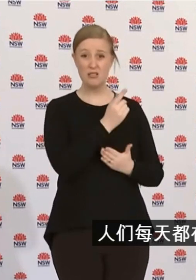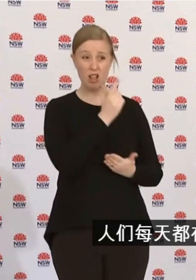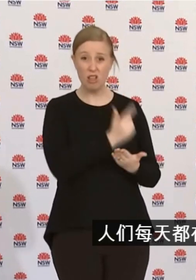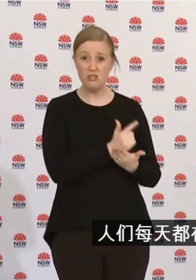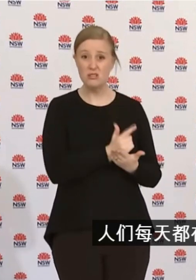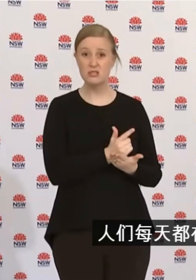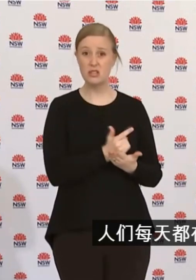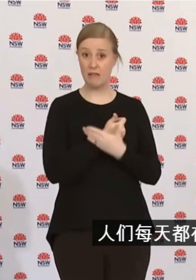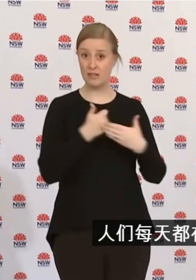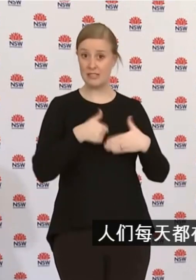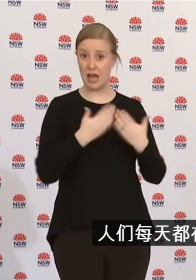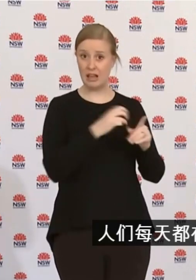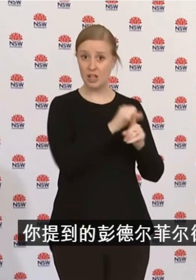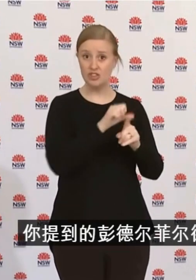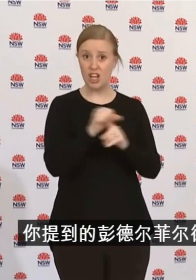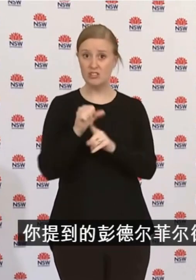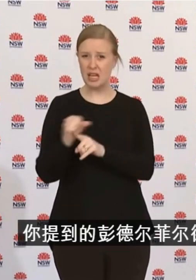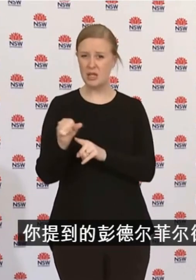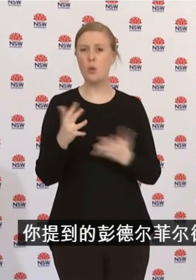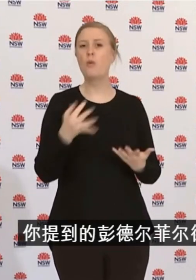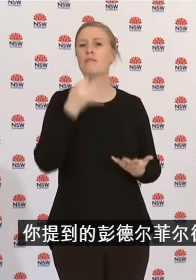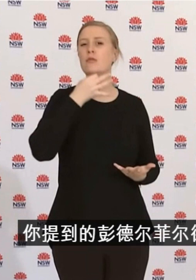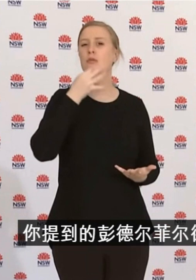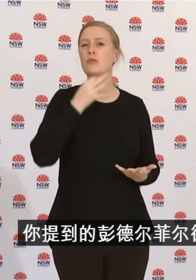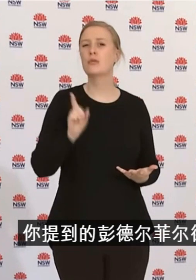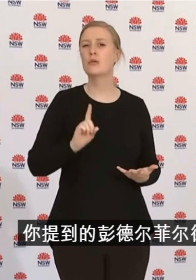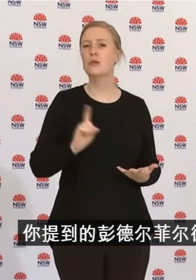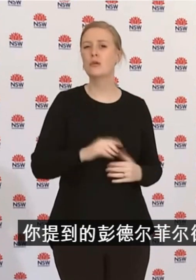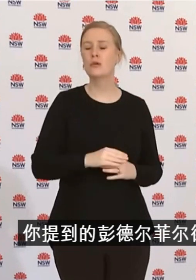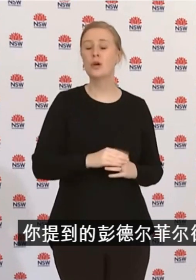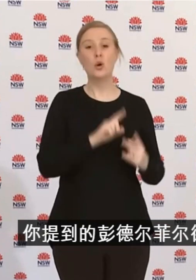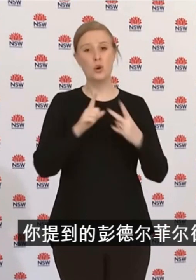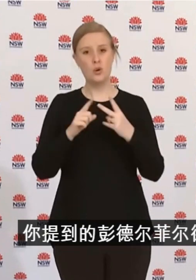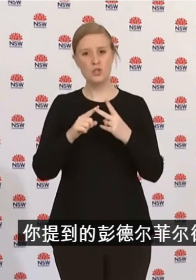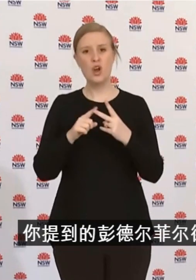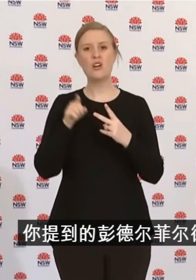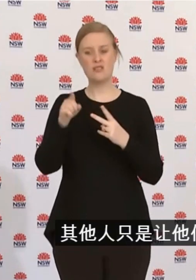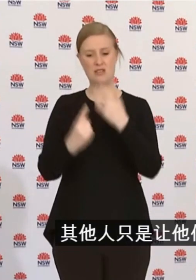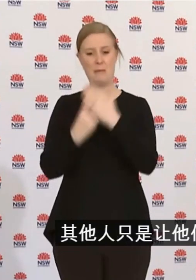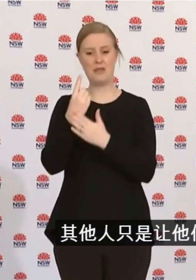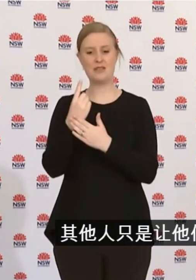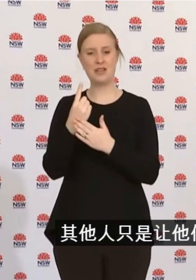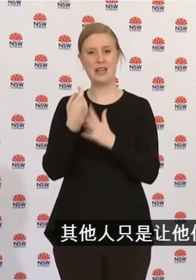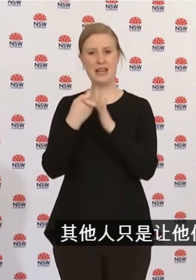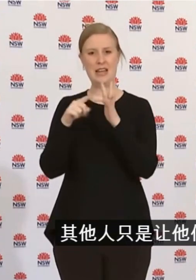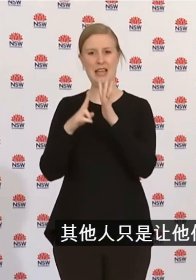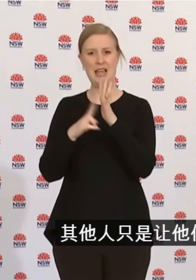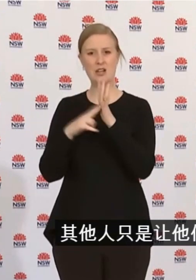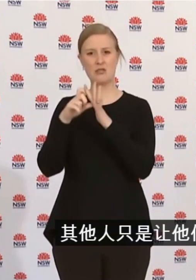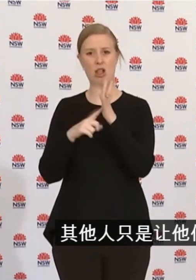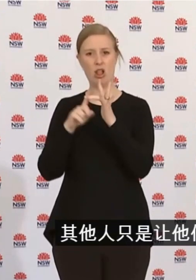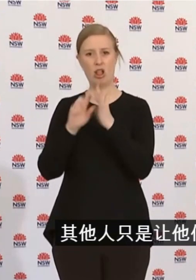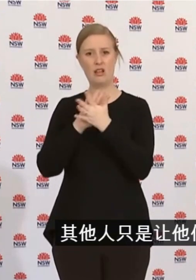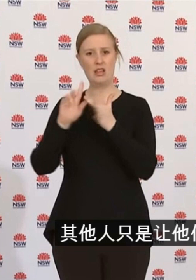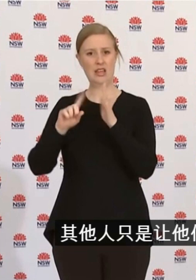day? And also that situation in Pendle Hill you spoke of, it sounds like the family were grieving, but are others simply having them over to